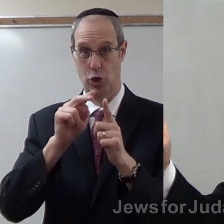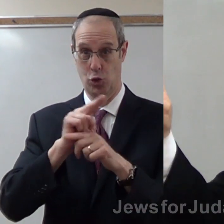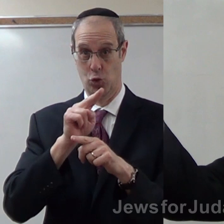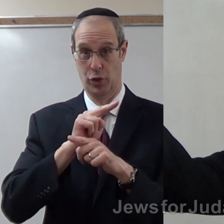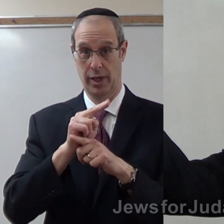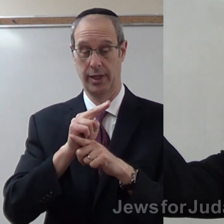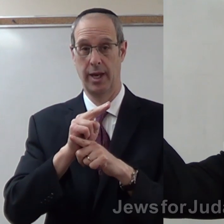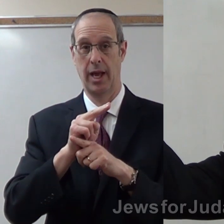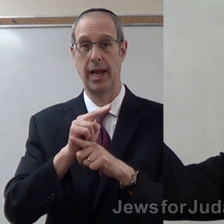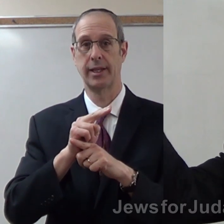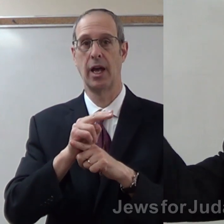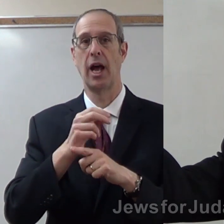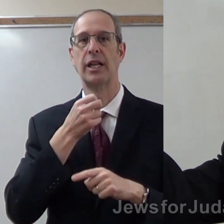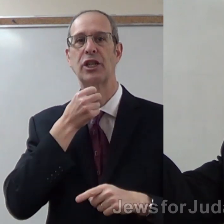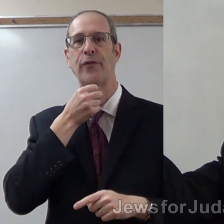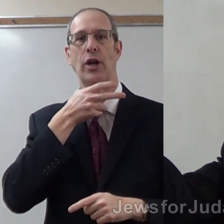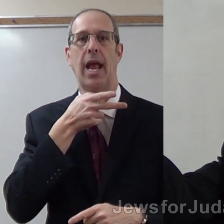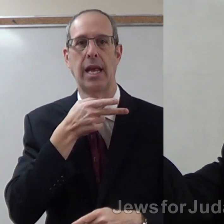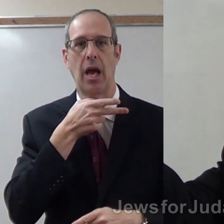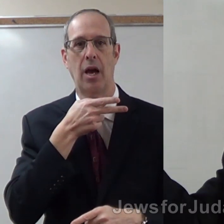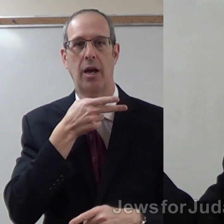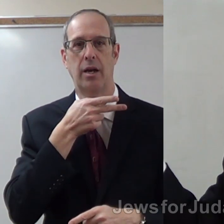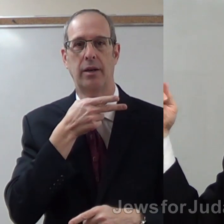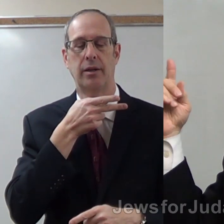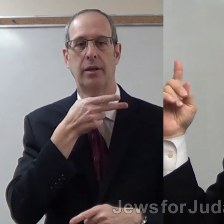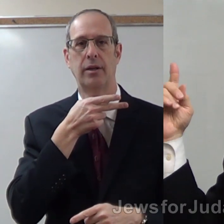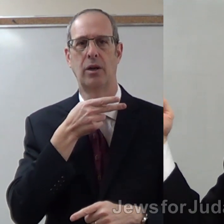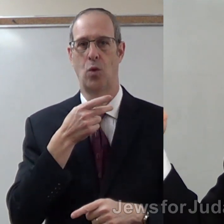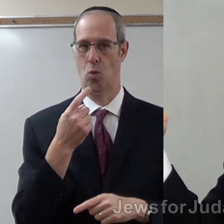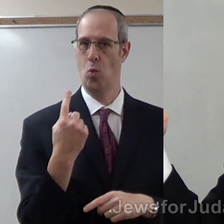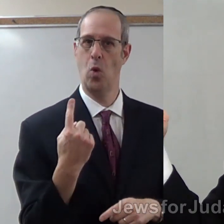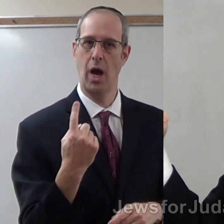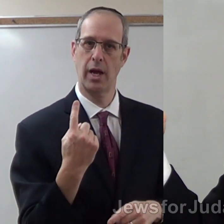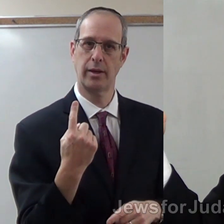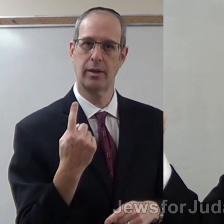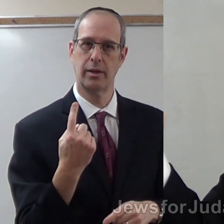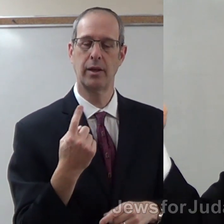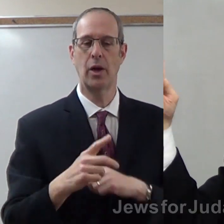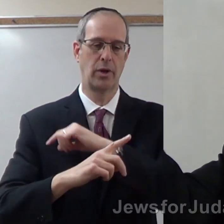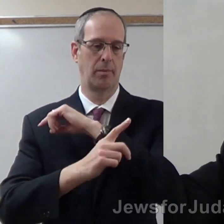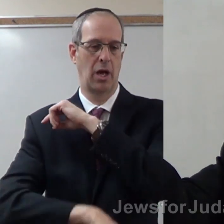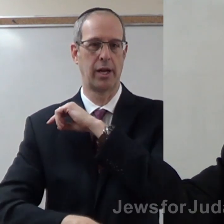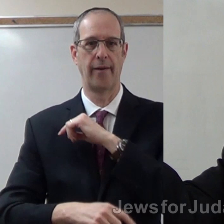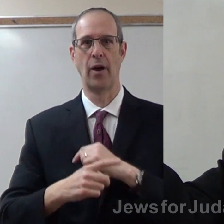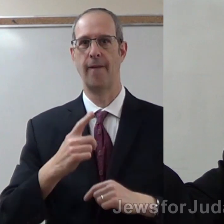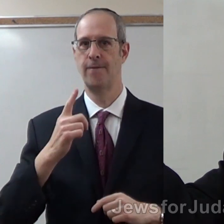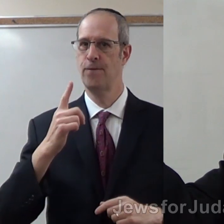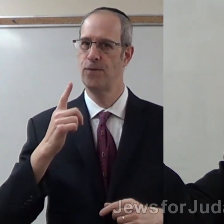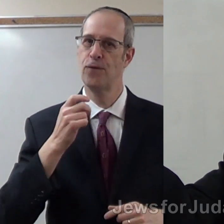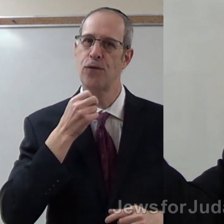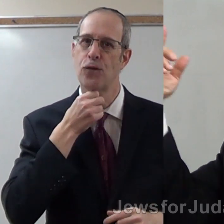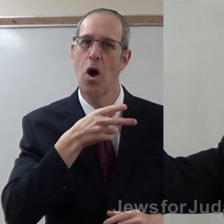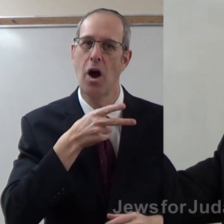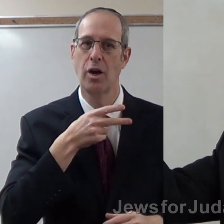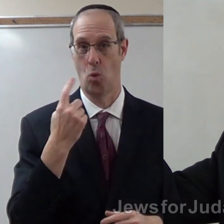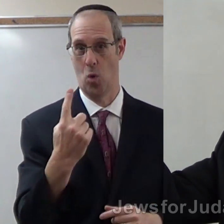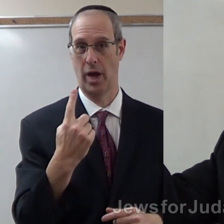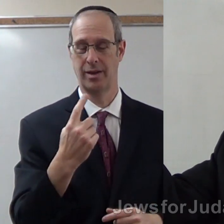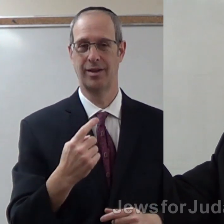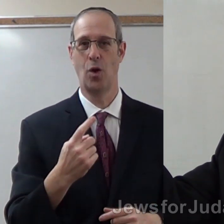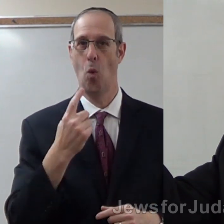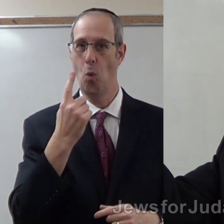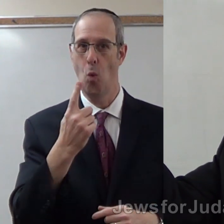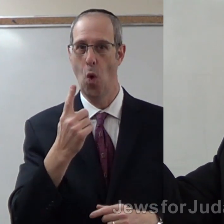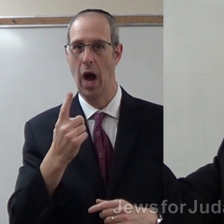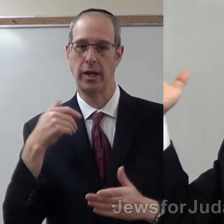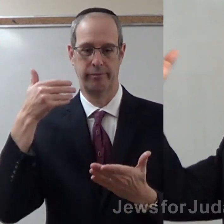is Tzfardea, frog. It was the plague a frog. One frog